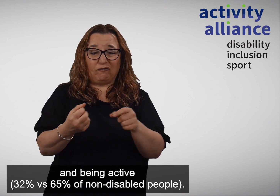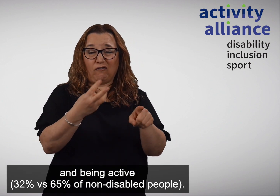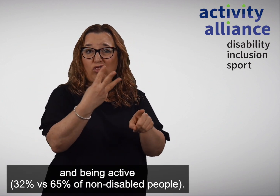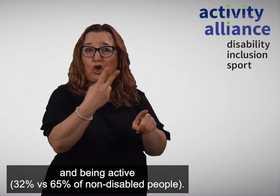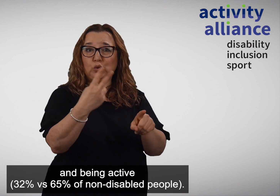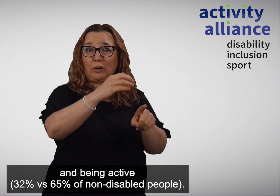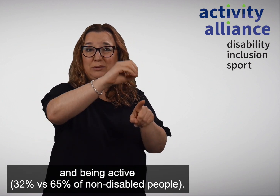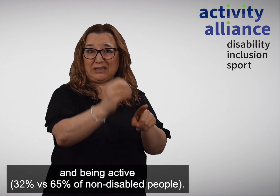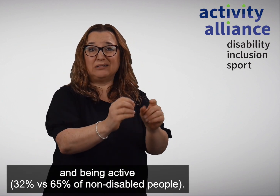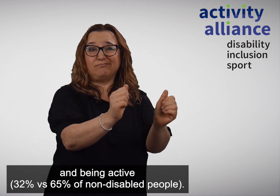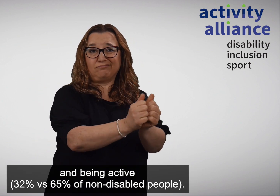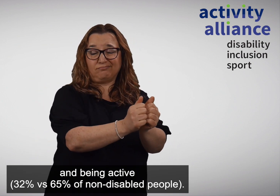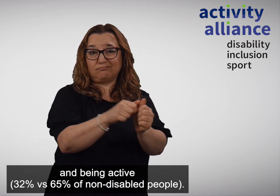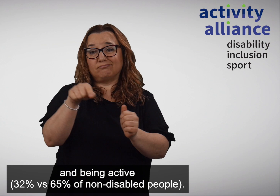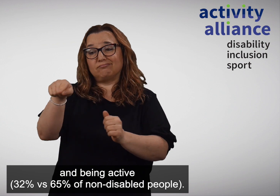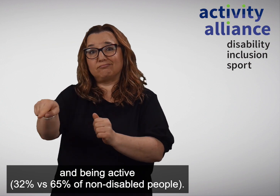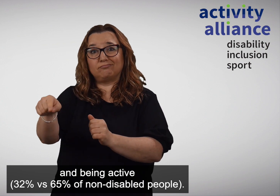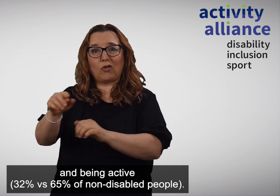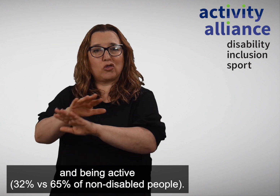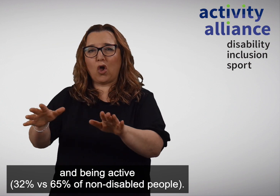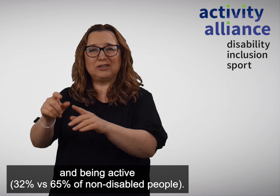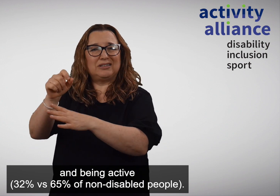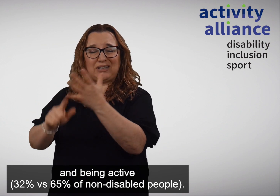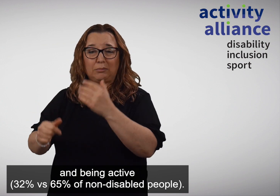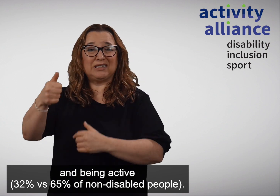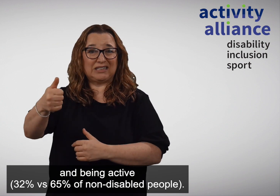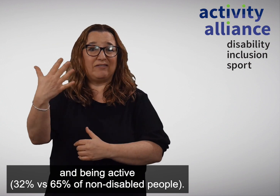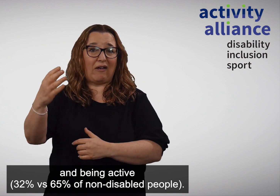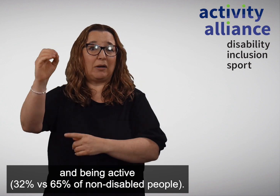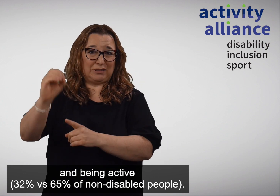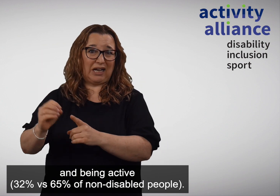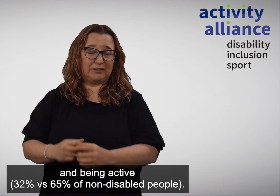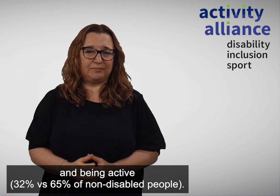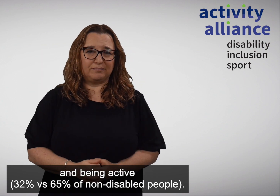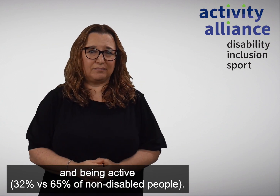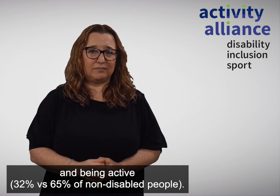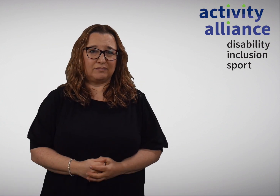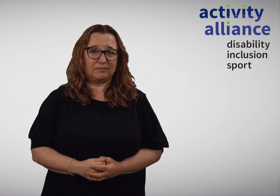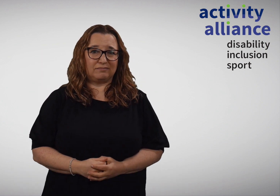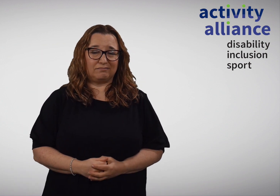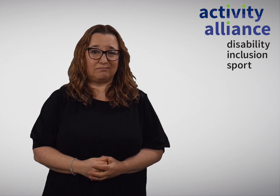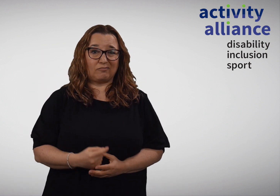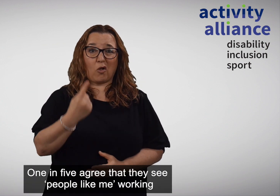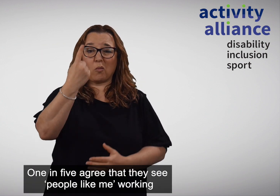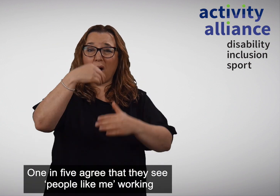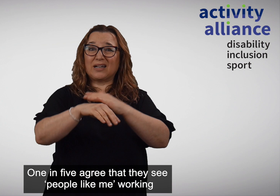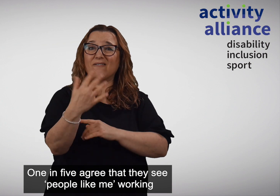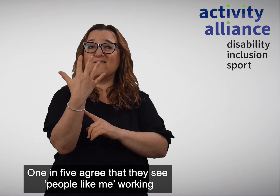32% of disabled people compared to 65% of non-disabled people. 1 in